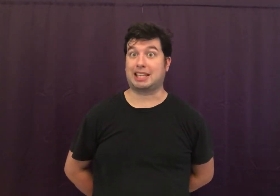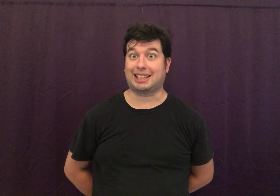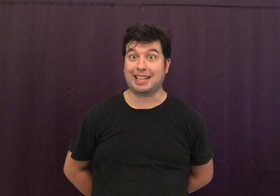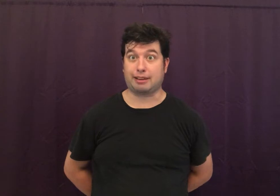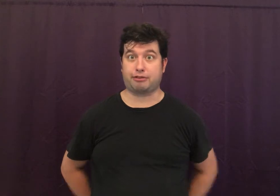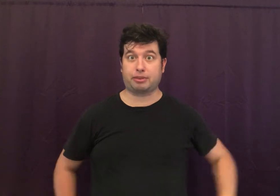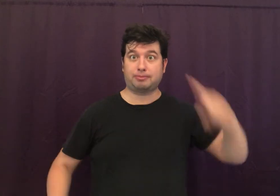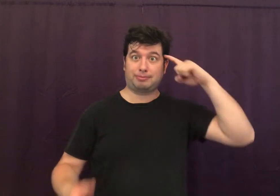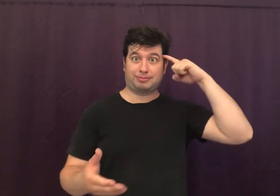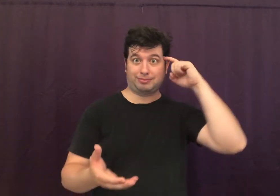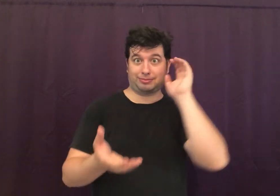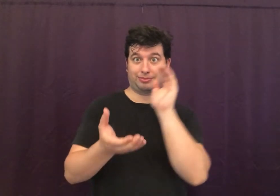Believe.